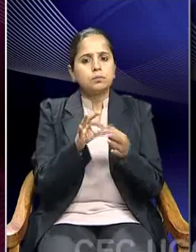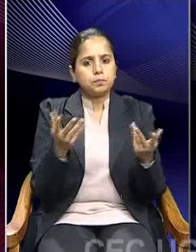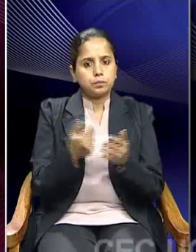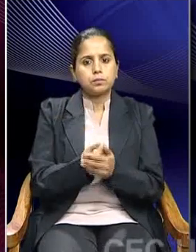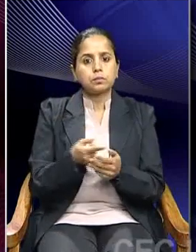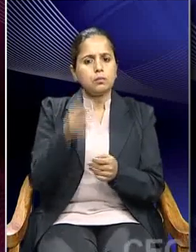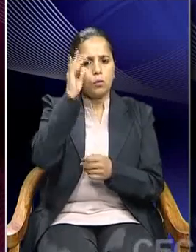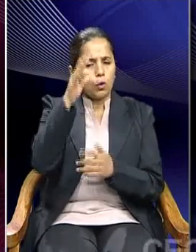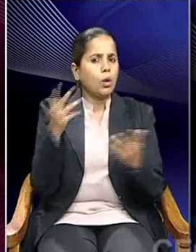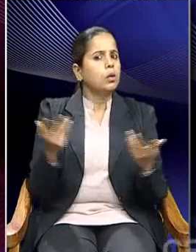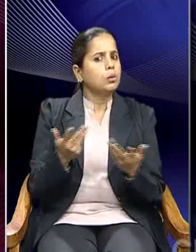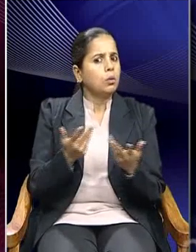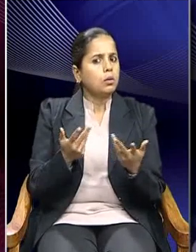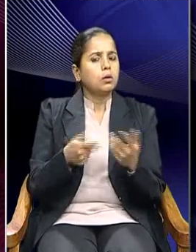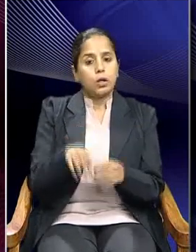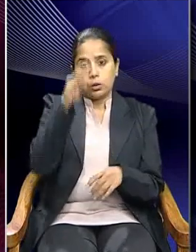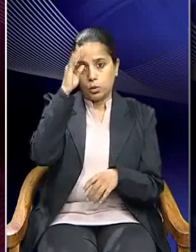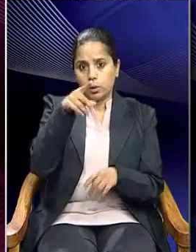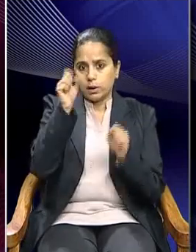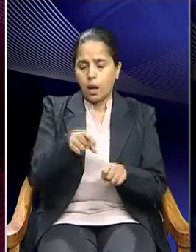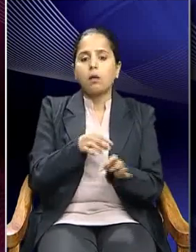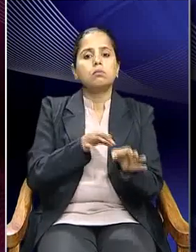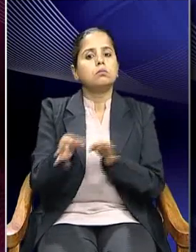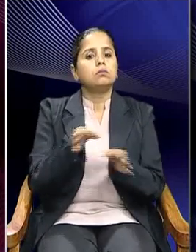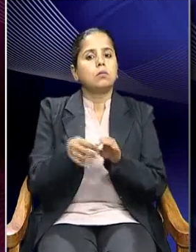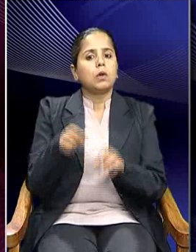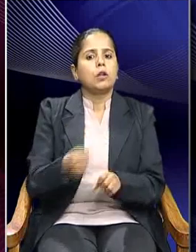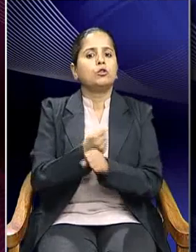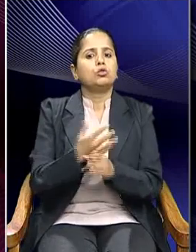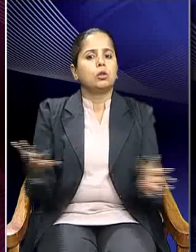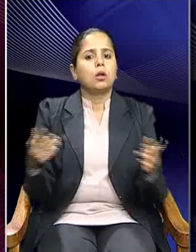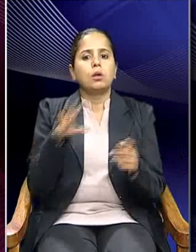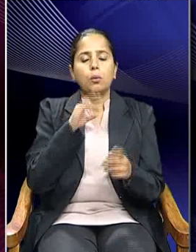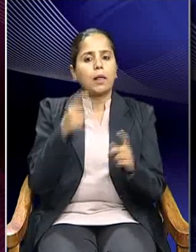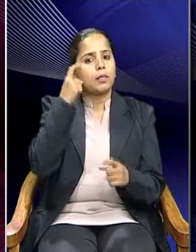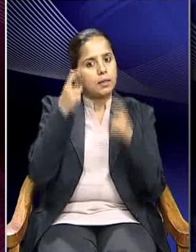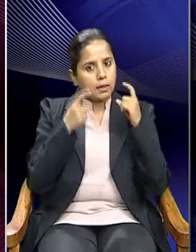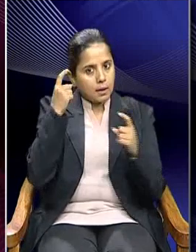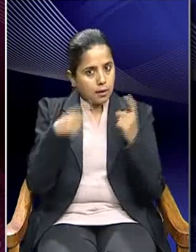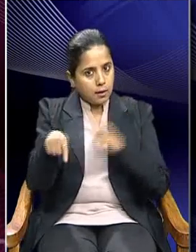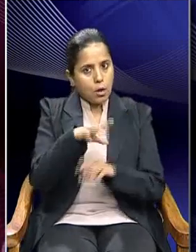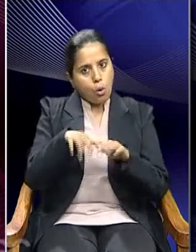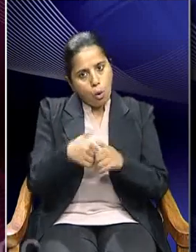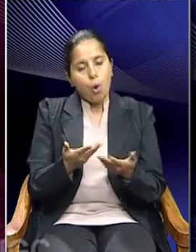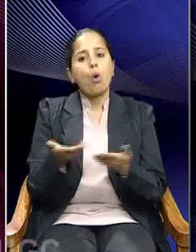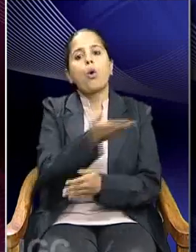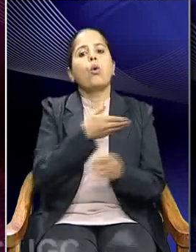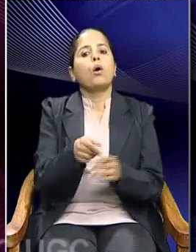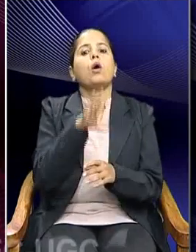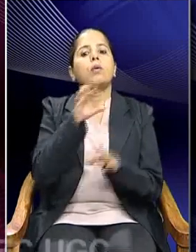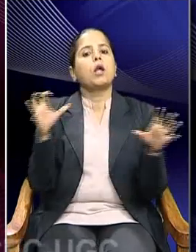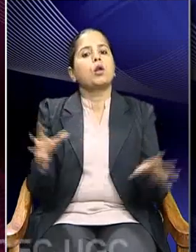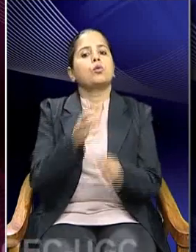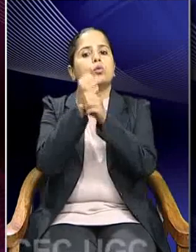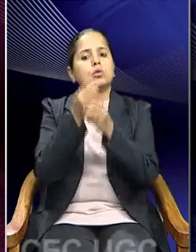what is theory? Theory can be defined as generalized thinking or a conclusion of